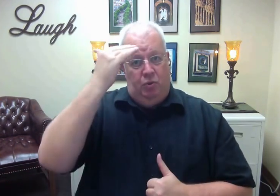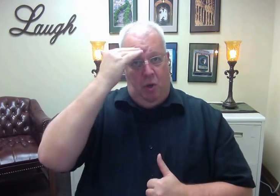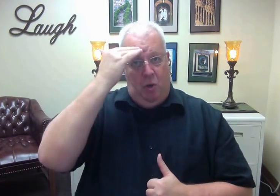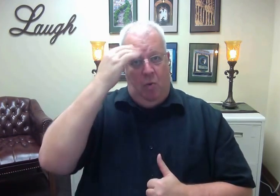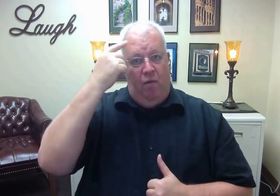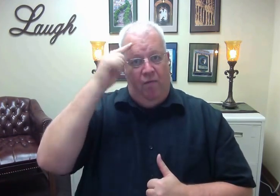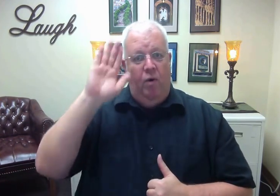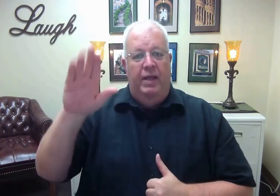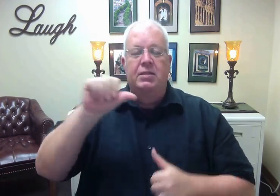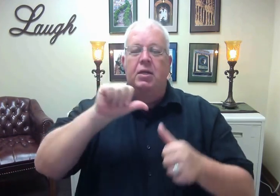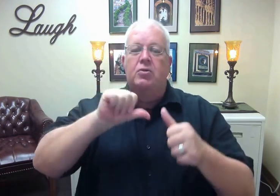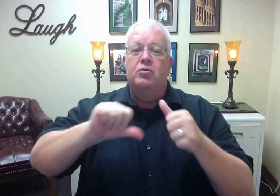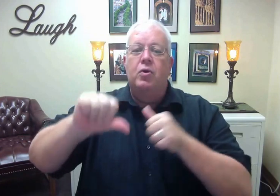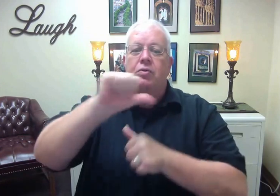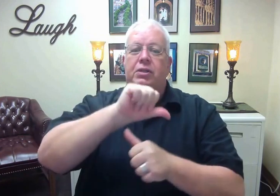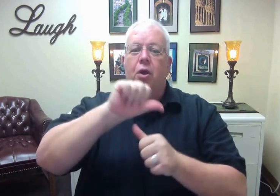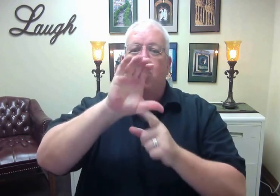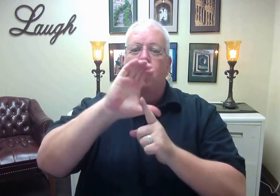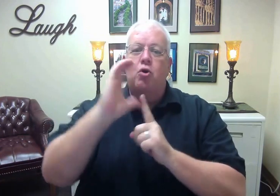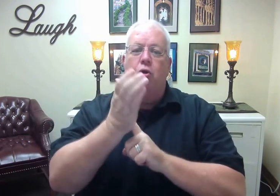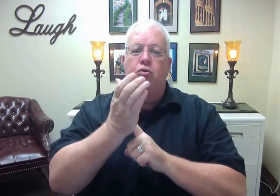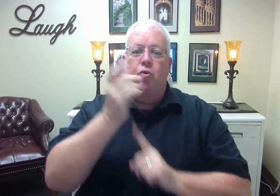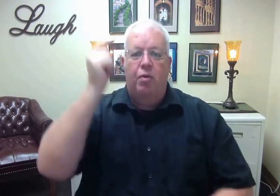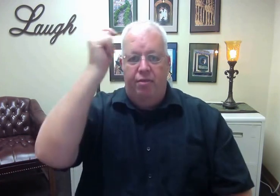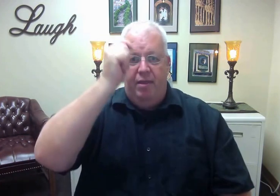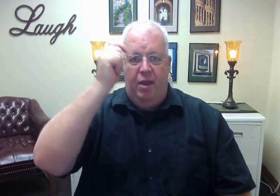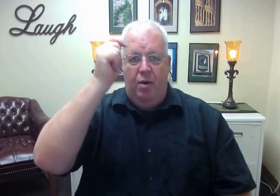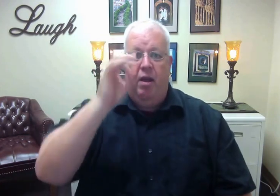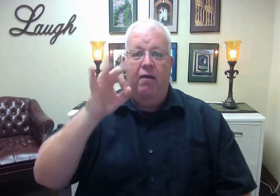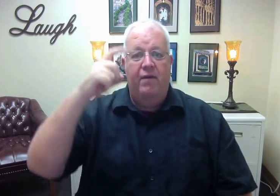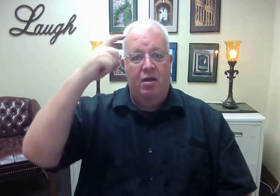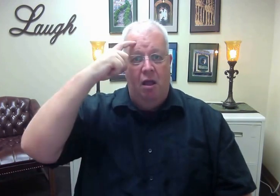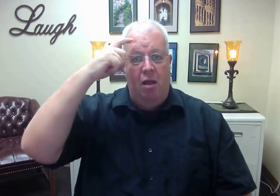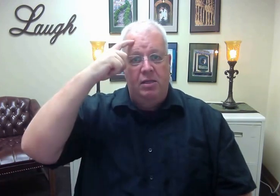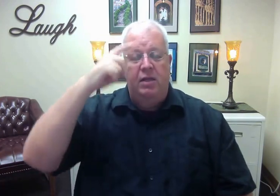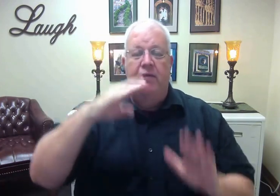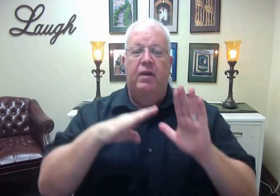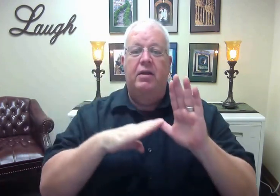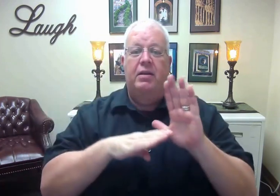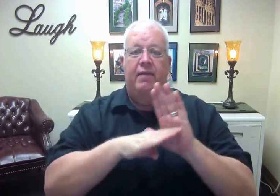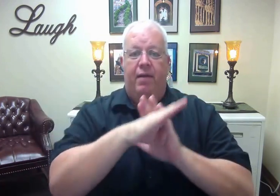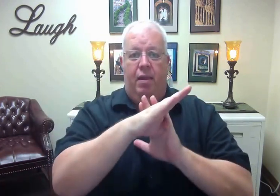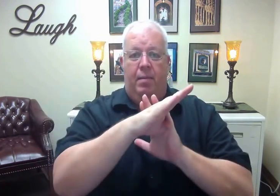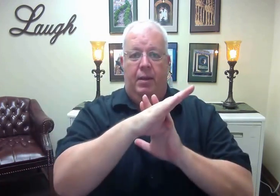Vygotsky is known for his socio-cultural theory of cognitive development.